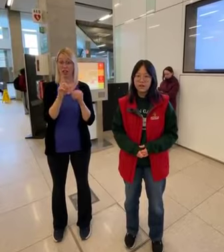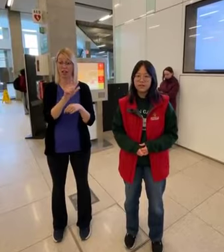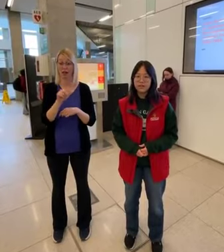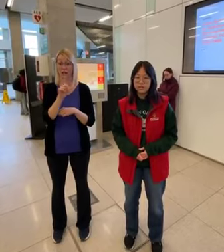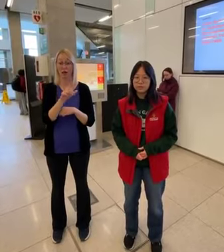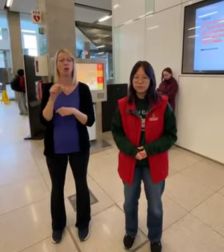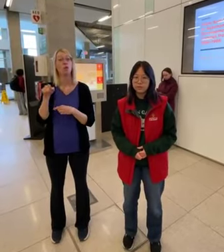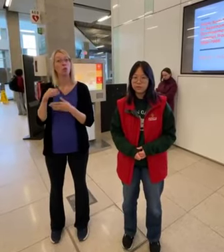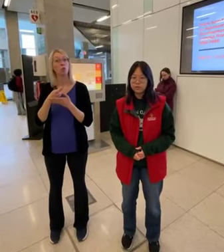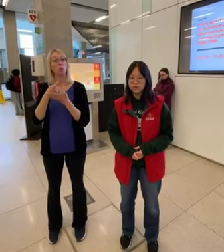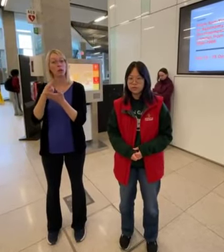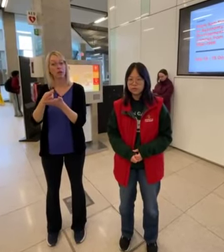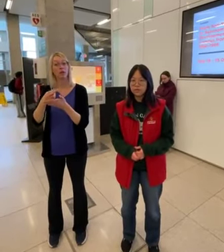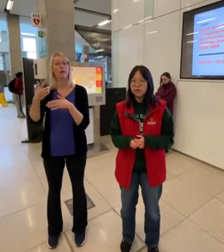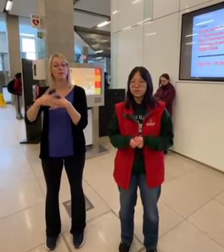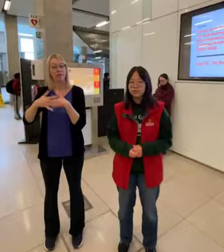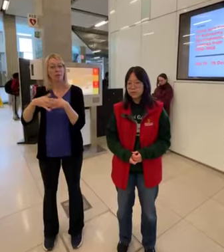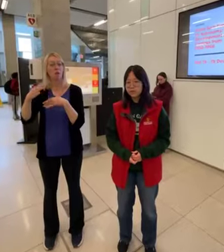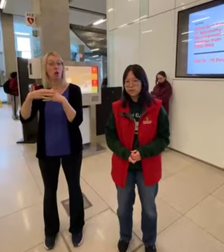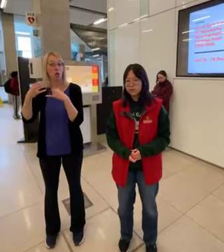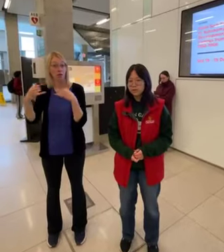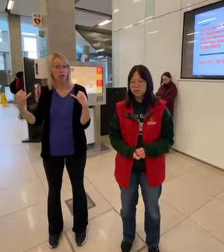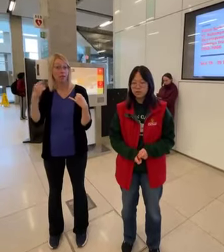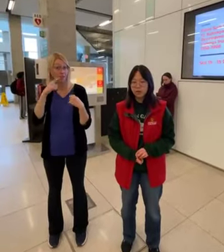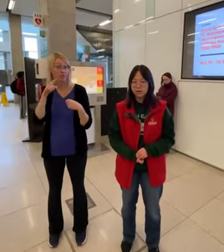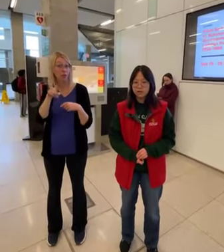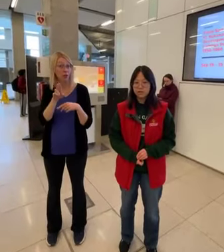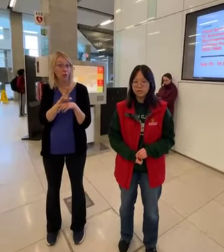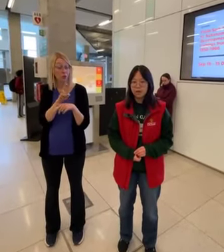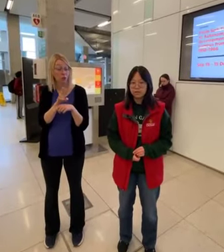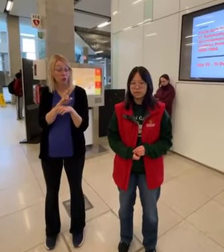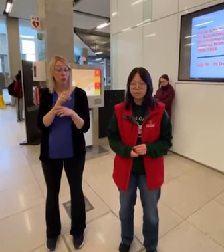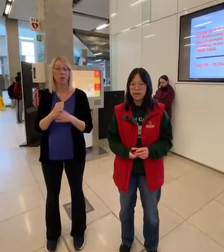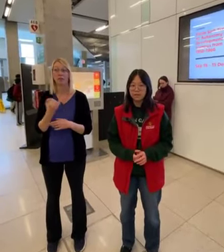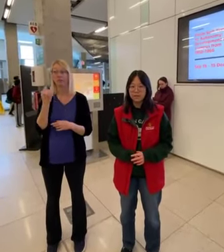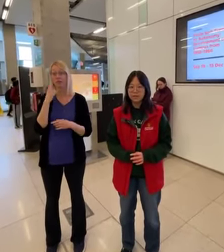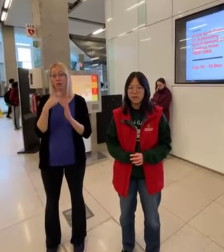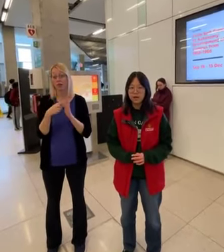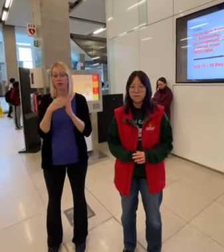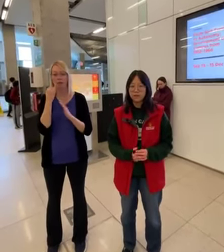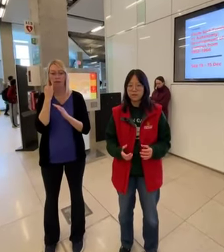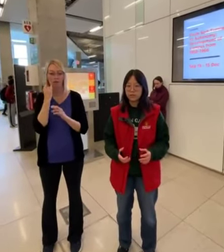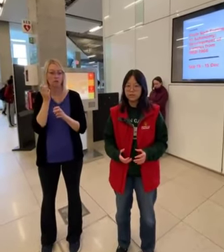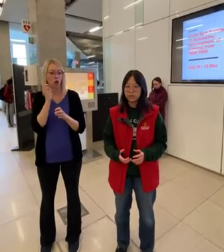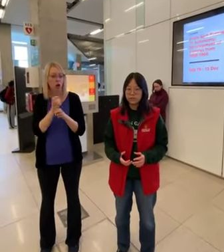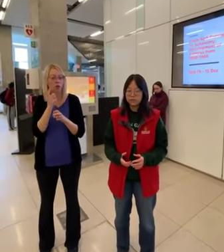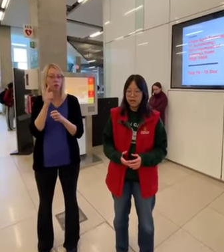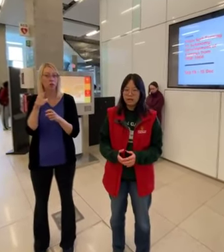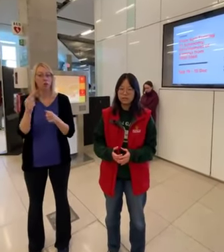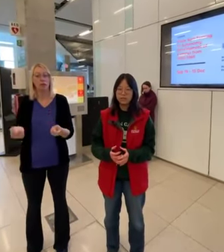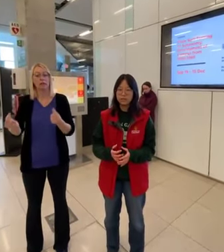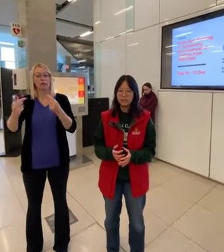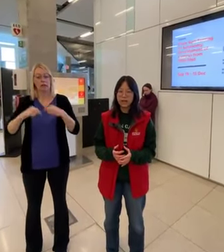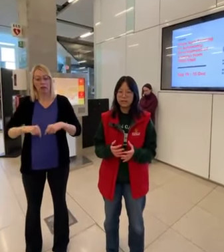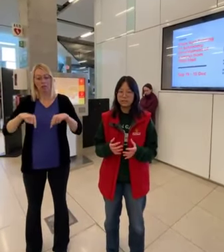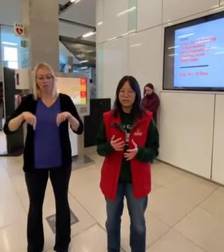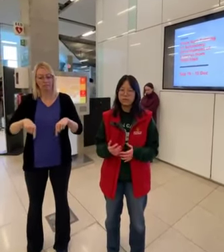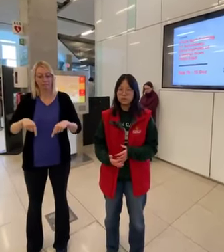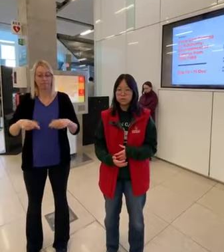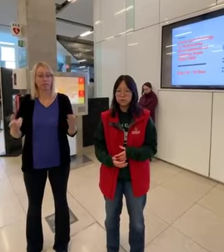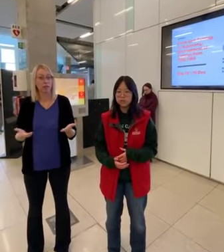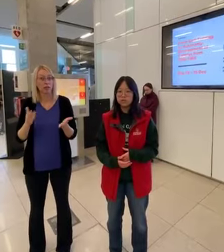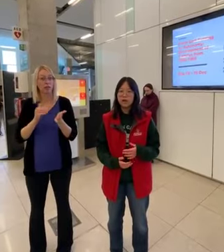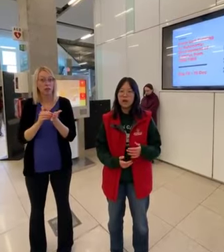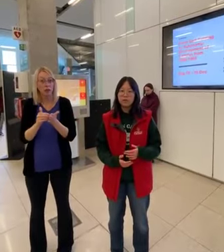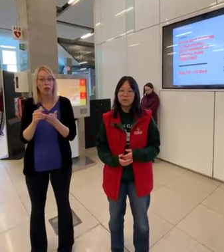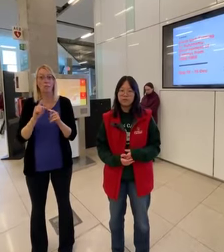are online available for you to use. So for example, if it's really hard for you to come into the campus very frequently and you would like to access some of